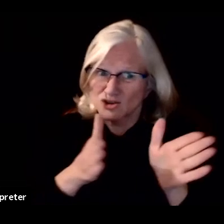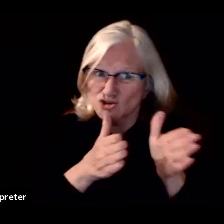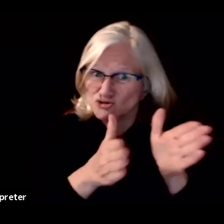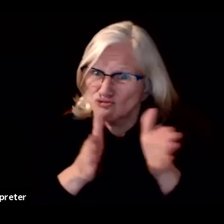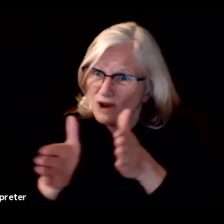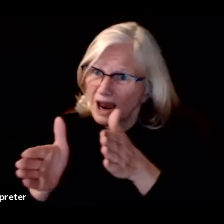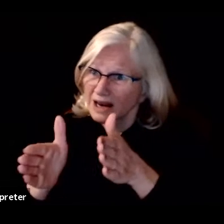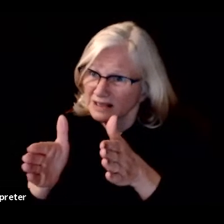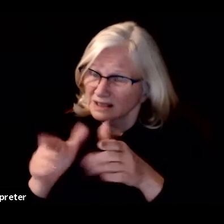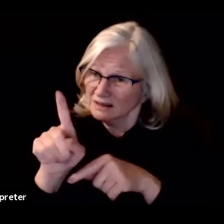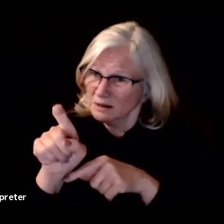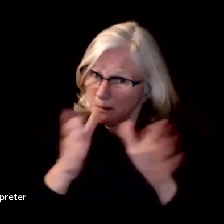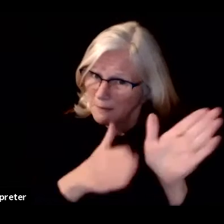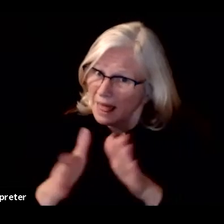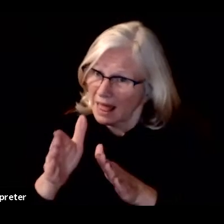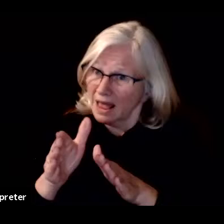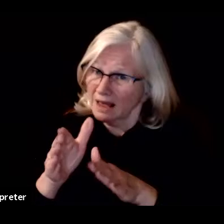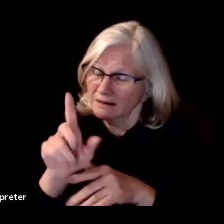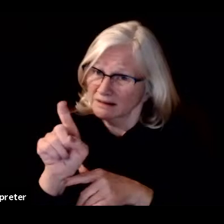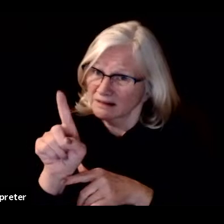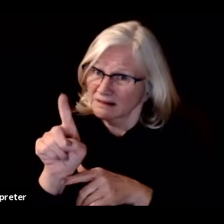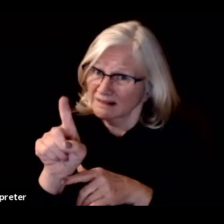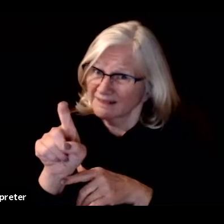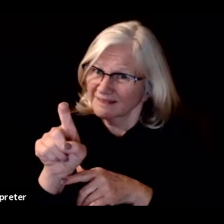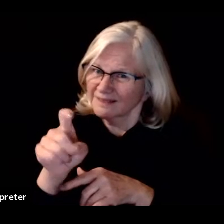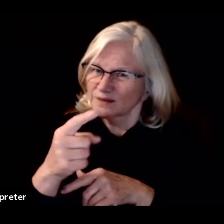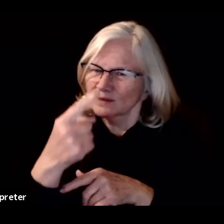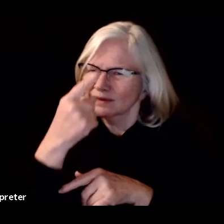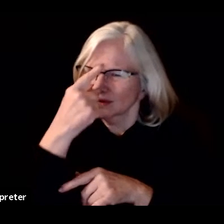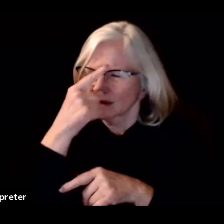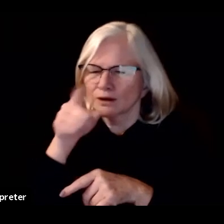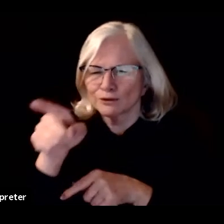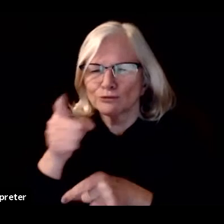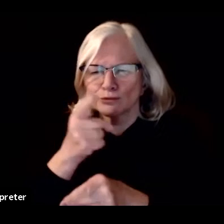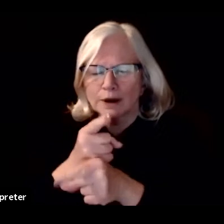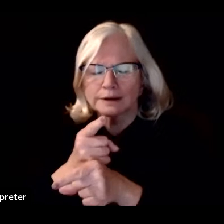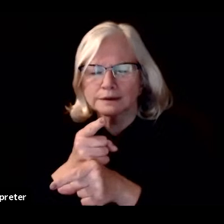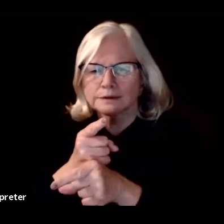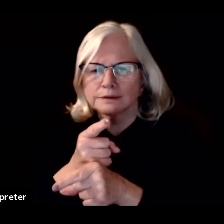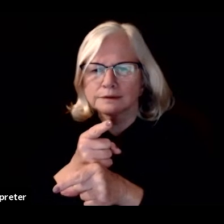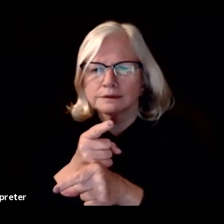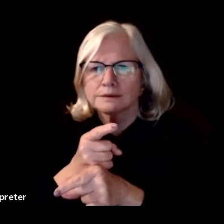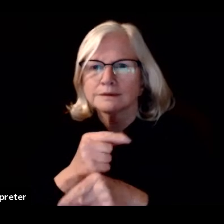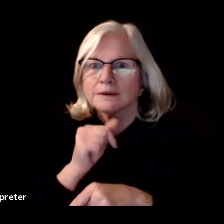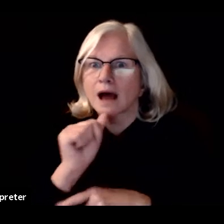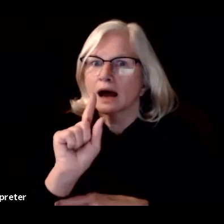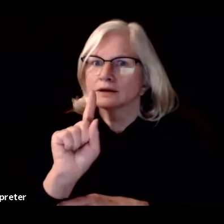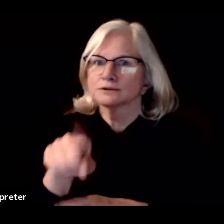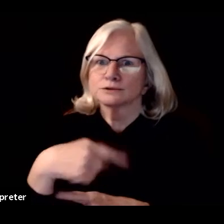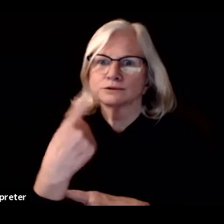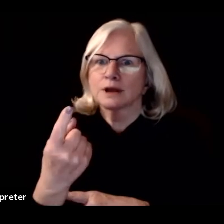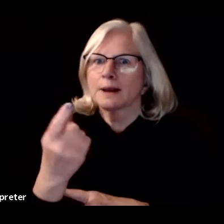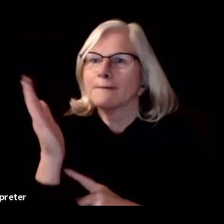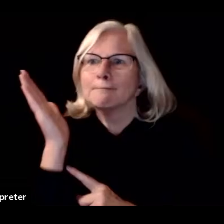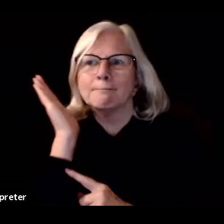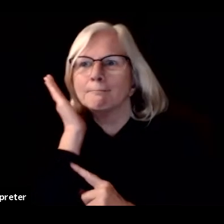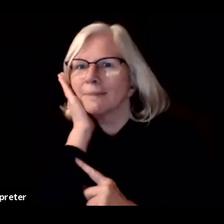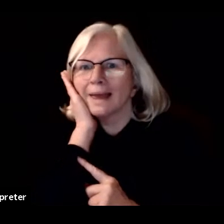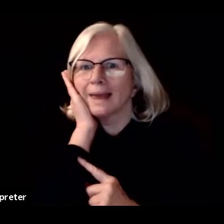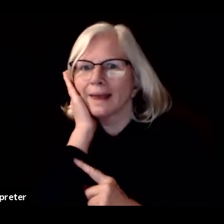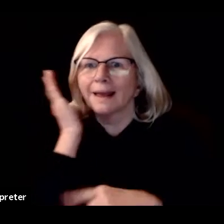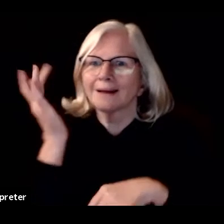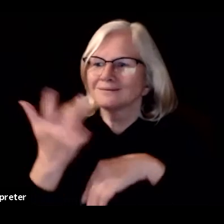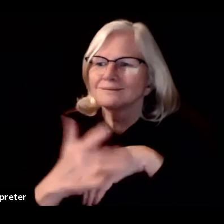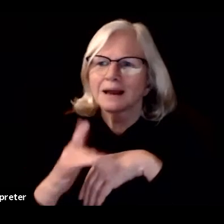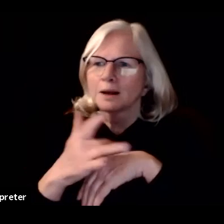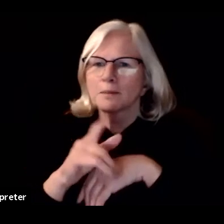I think you're absolutely right. It's not just the beds, it's people staffing the beds. And when I alluded to getting even more real-time data in the hands